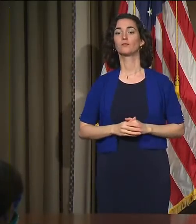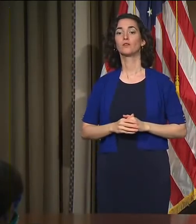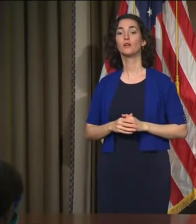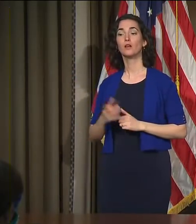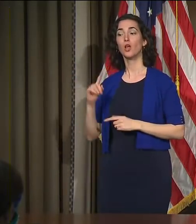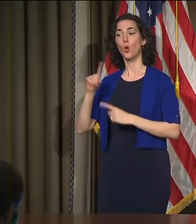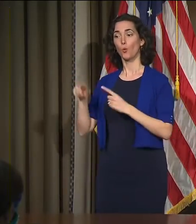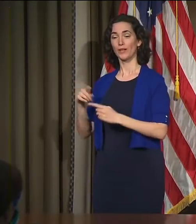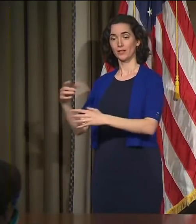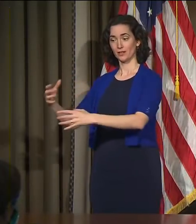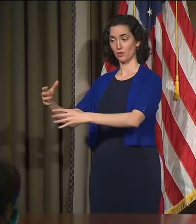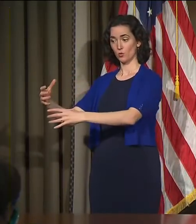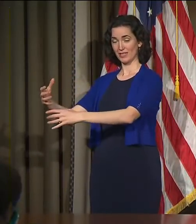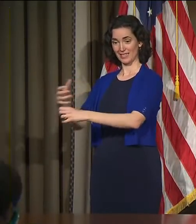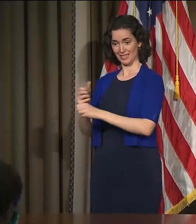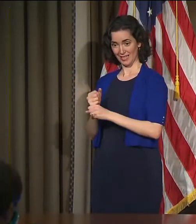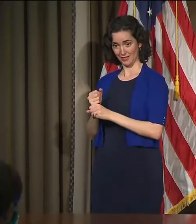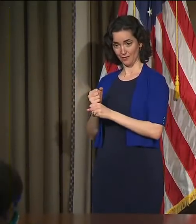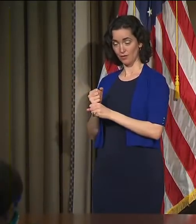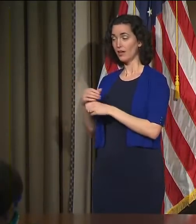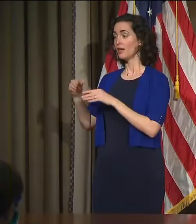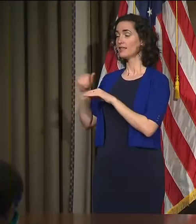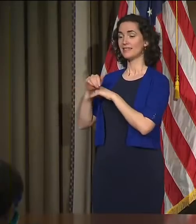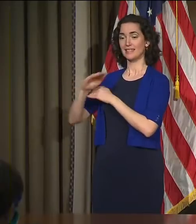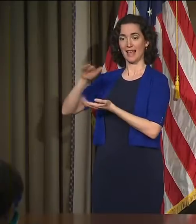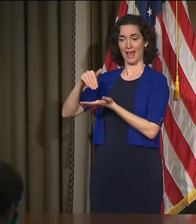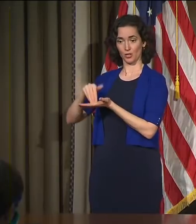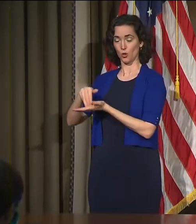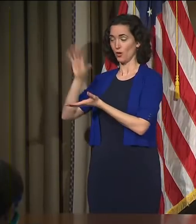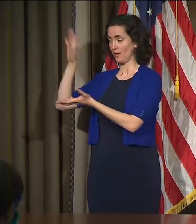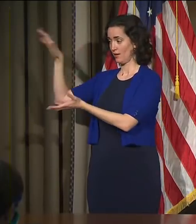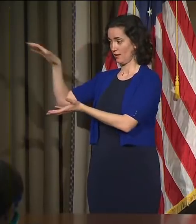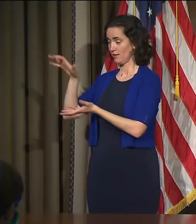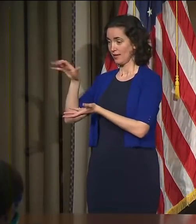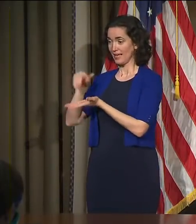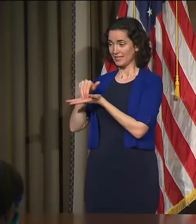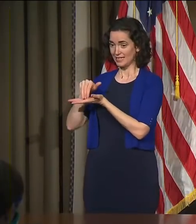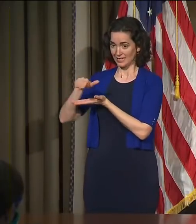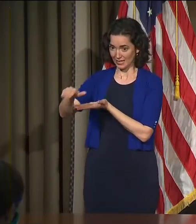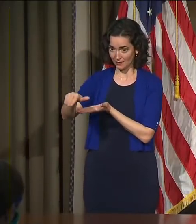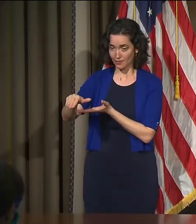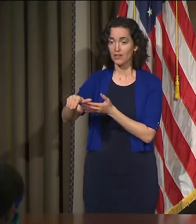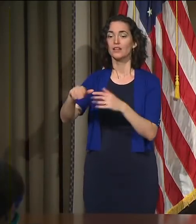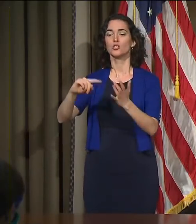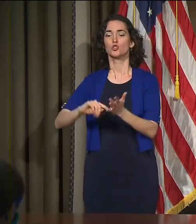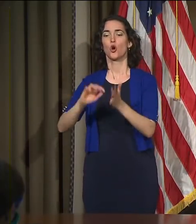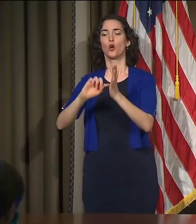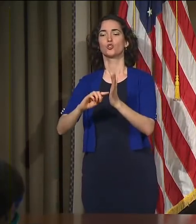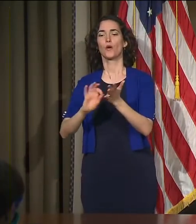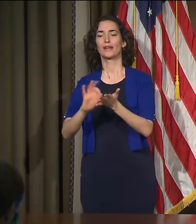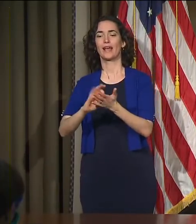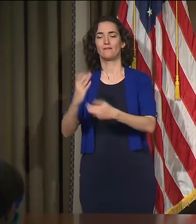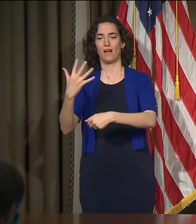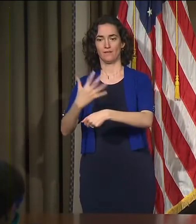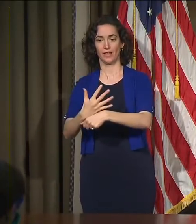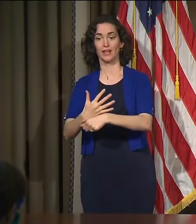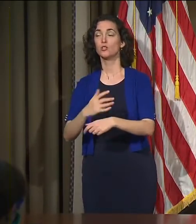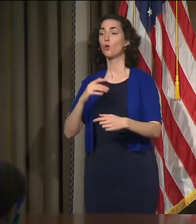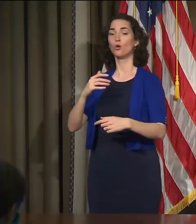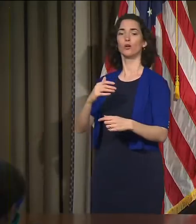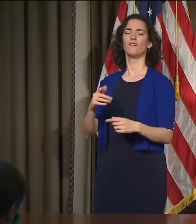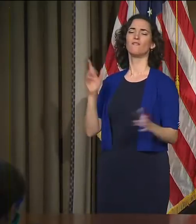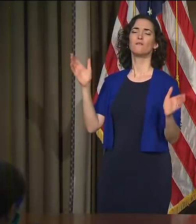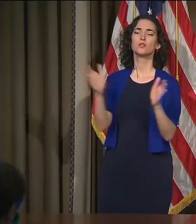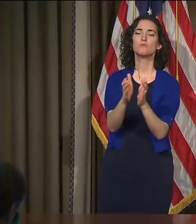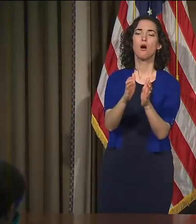once those trucks leave the distribution center. So from the time a hospital gets those vaccines, like a rural